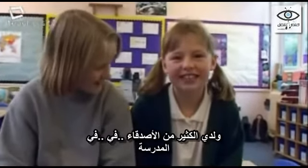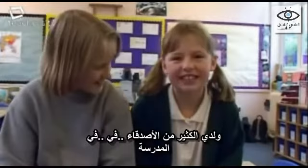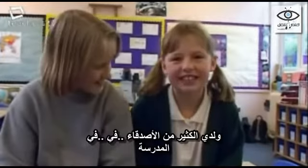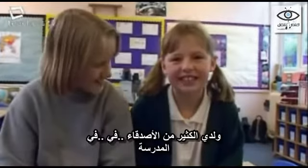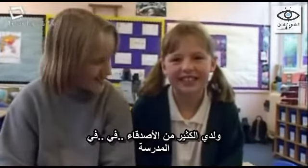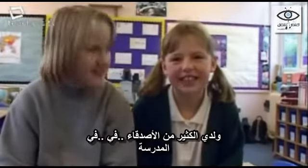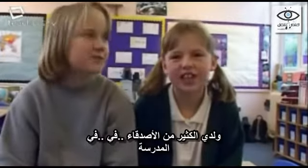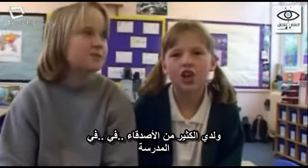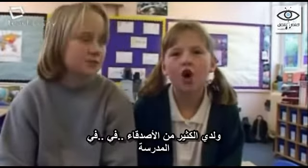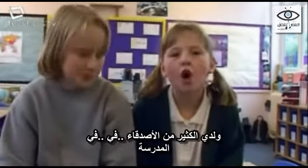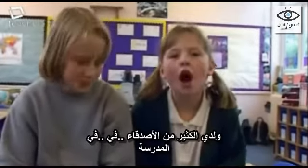bends